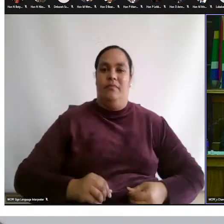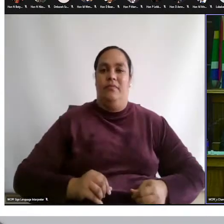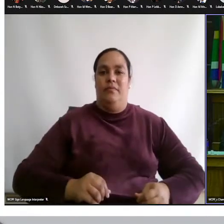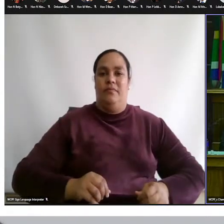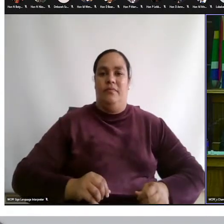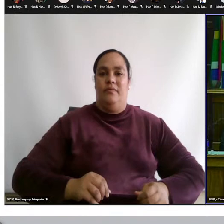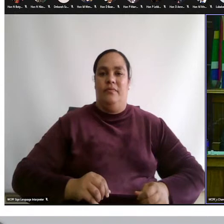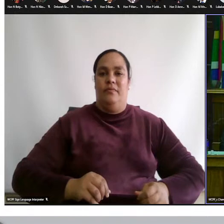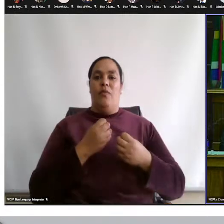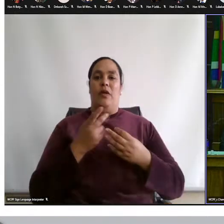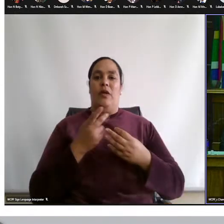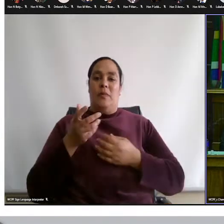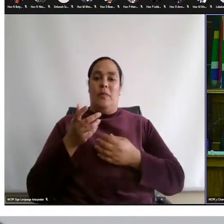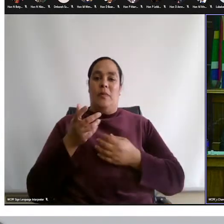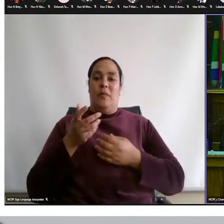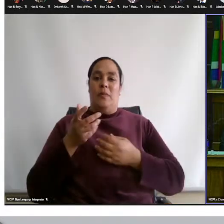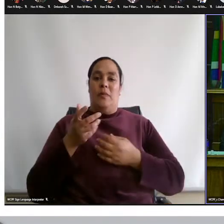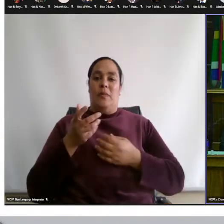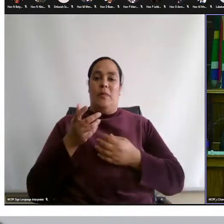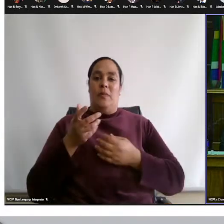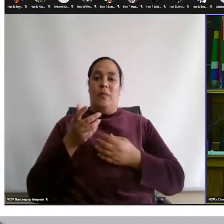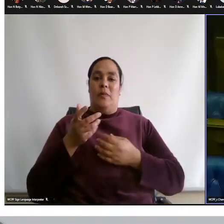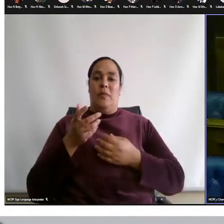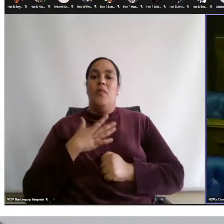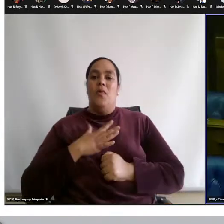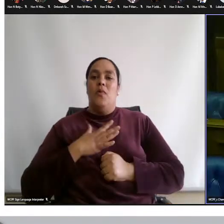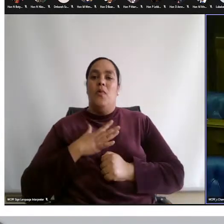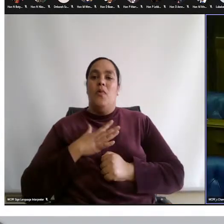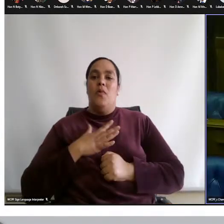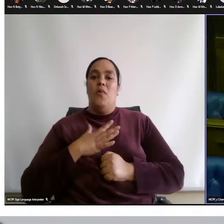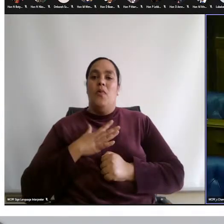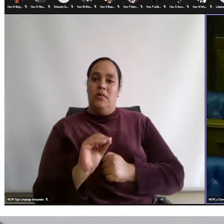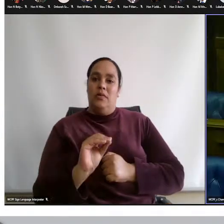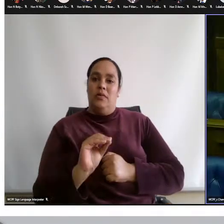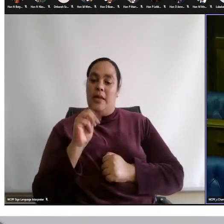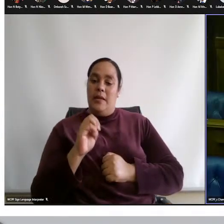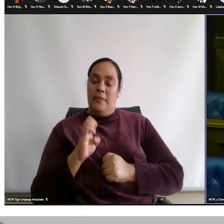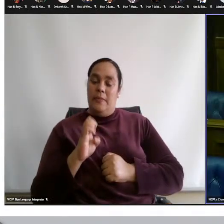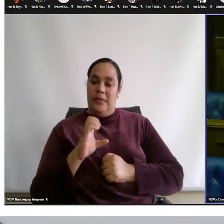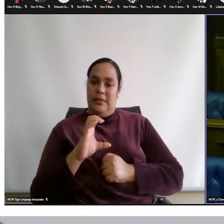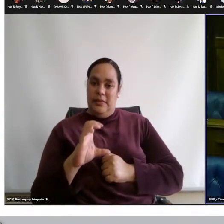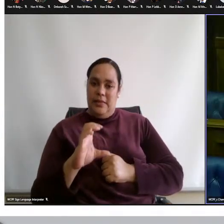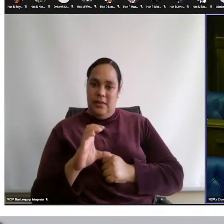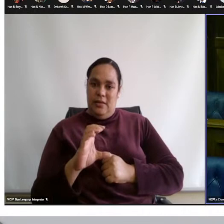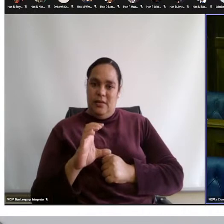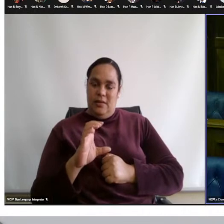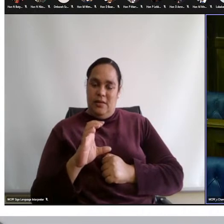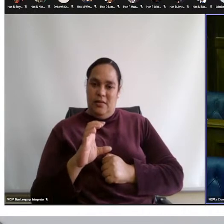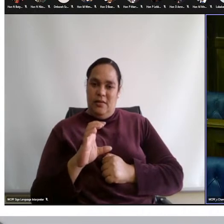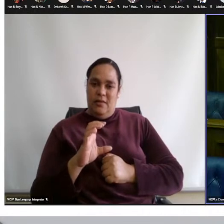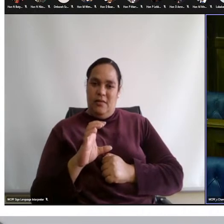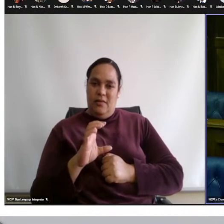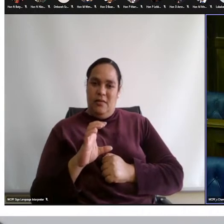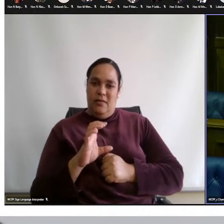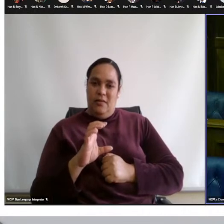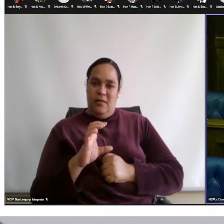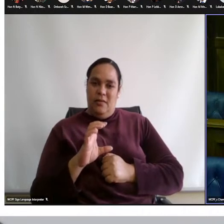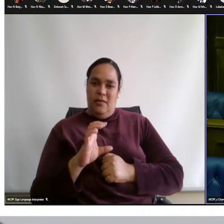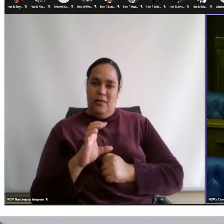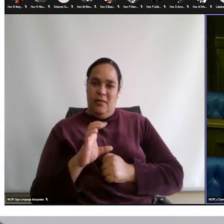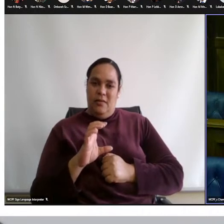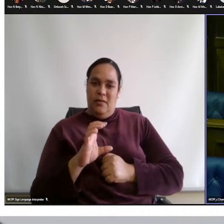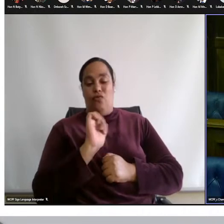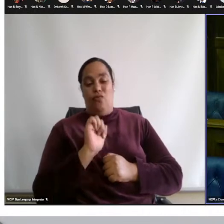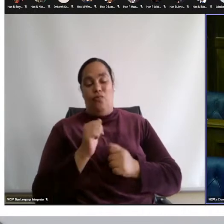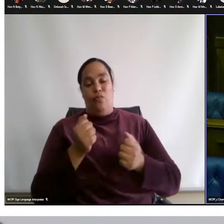Speaker. I would like to ask the MEC that whether she would